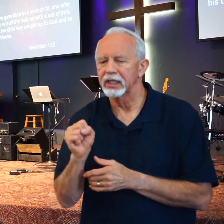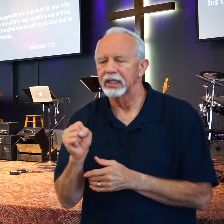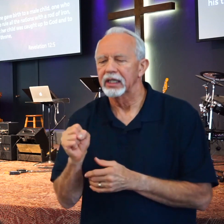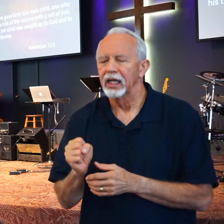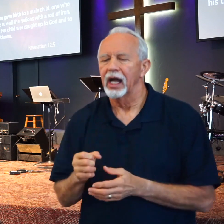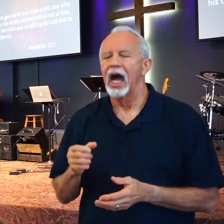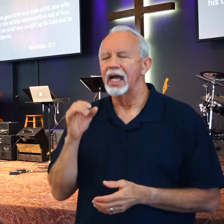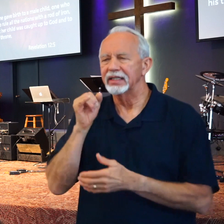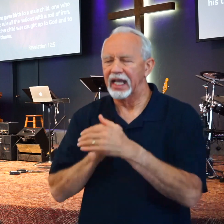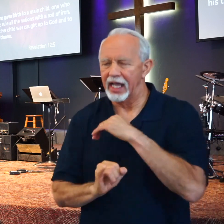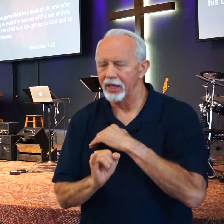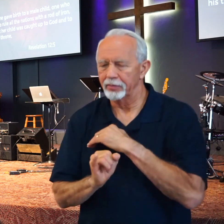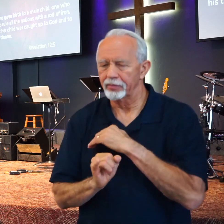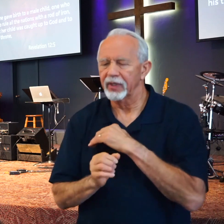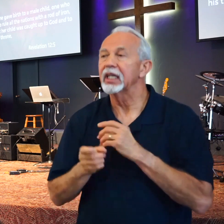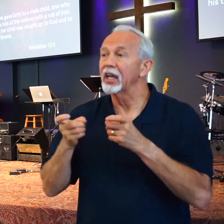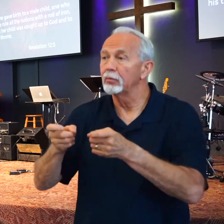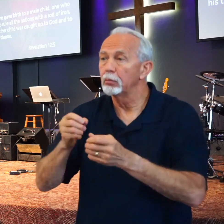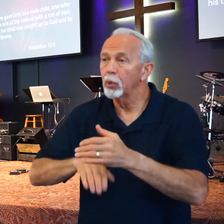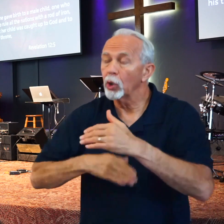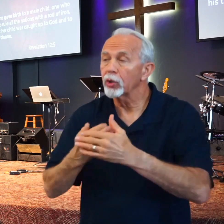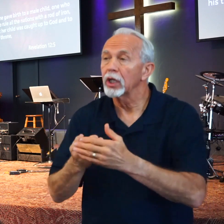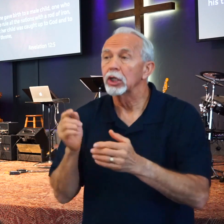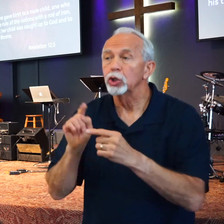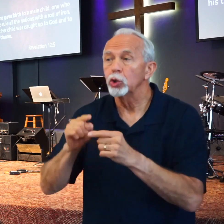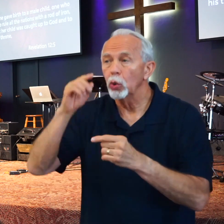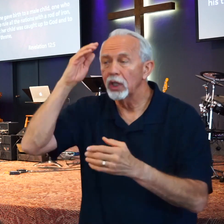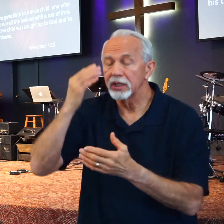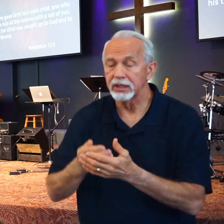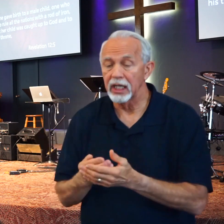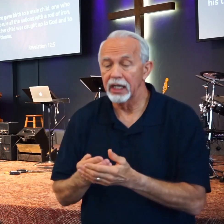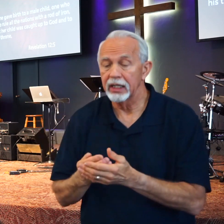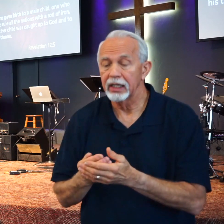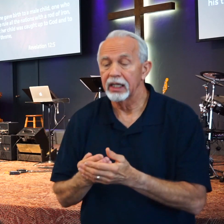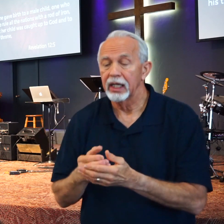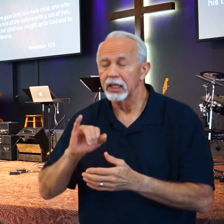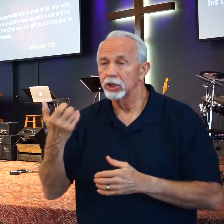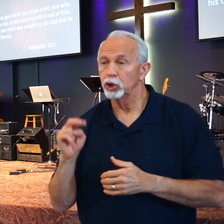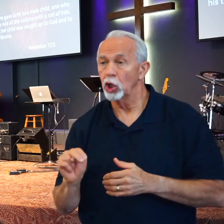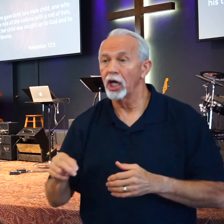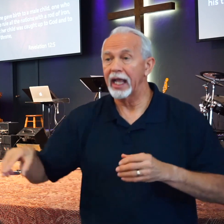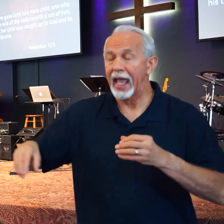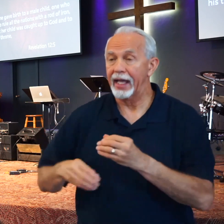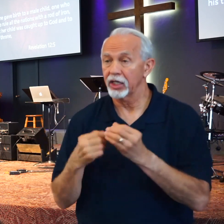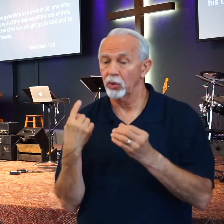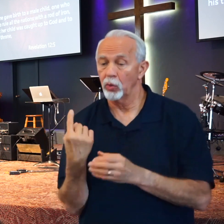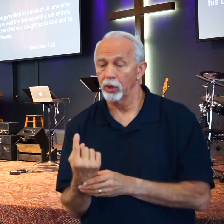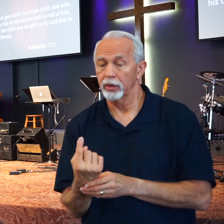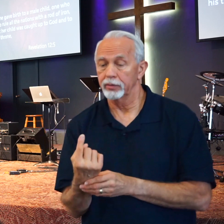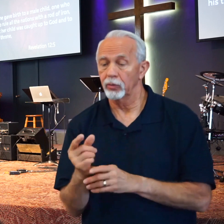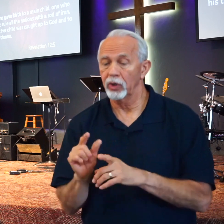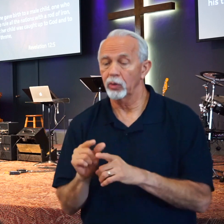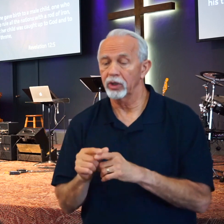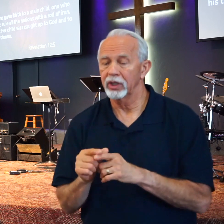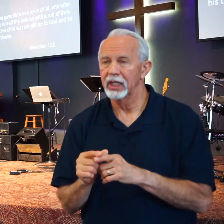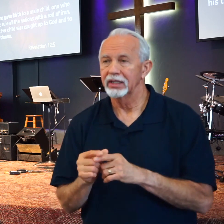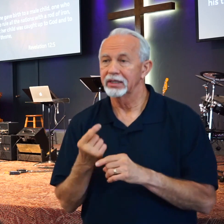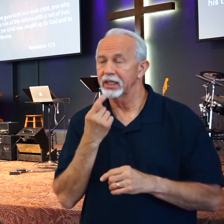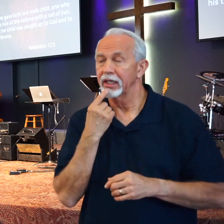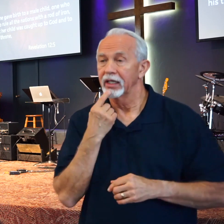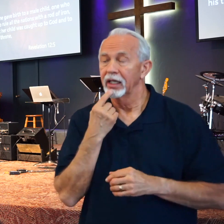to a son who is to rule." John chose to add a word in his quotation. That's why you see male child